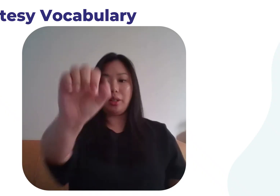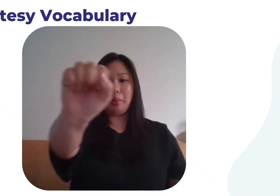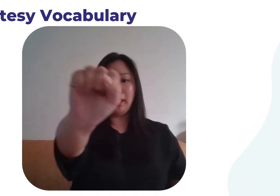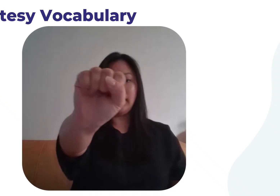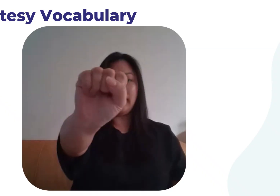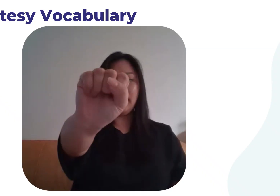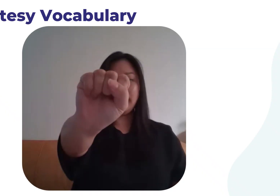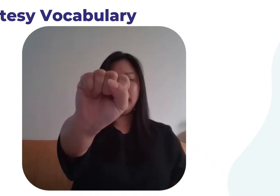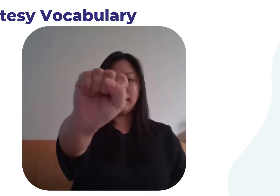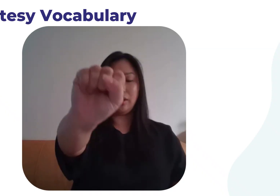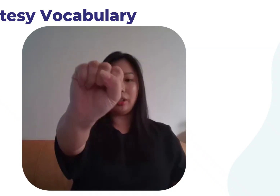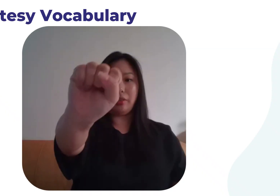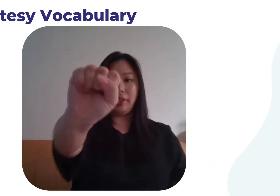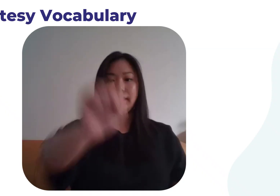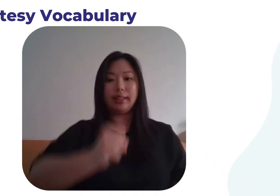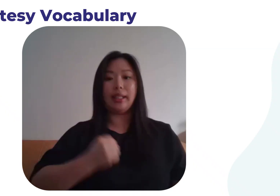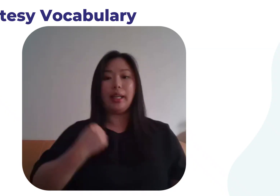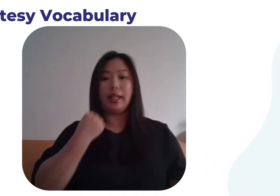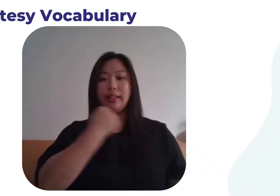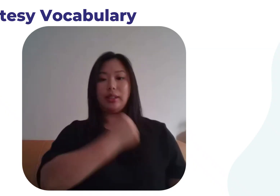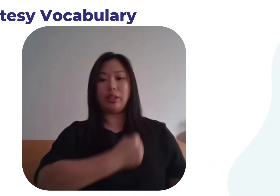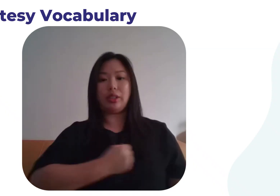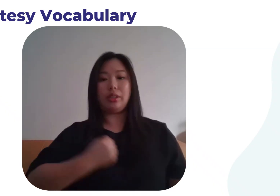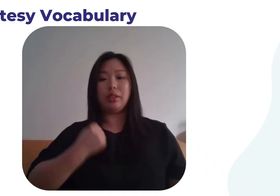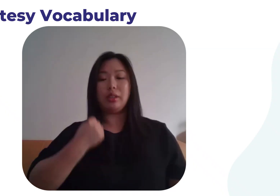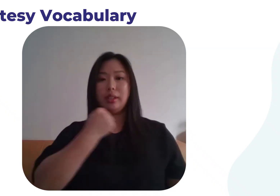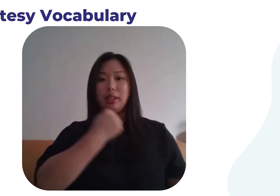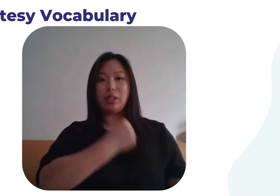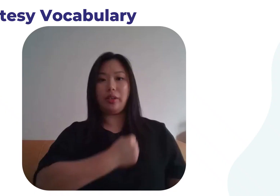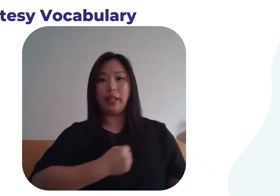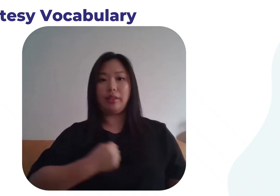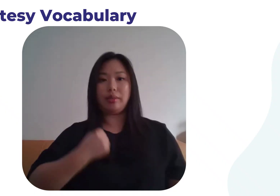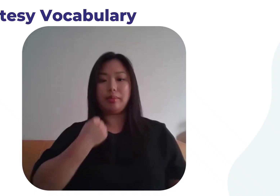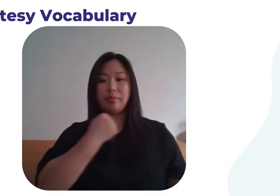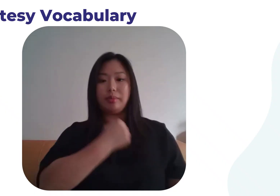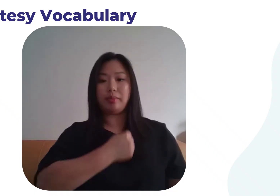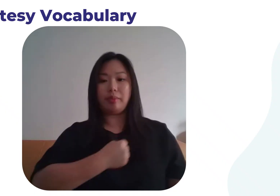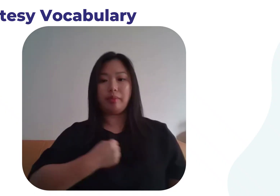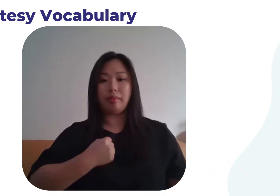Sorry, you make an S or a fist and circle. Sorry.